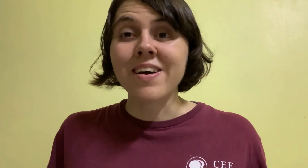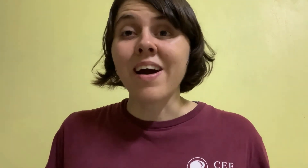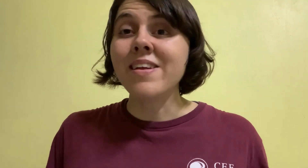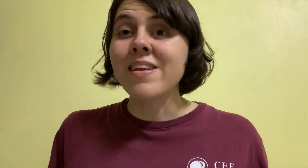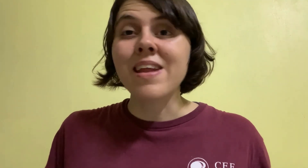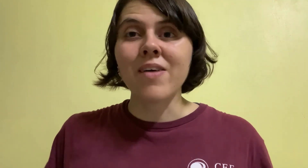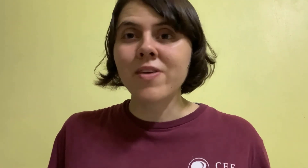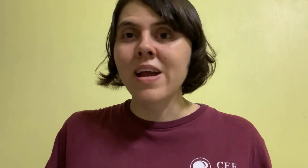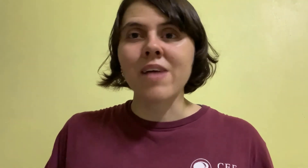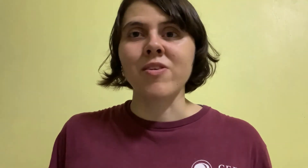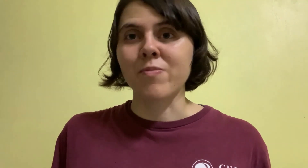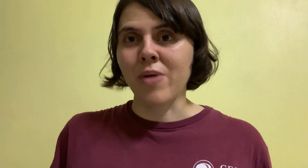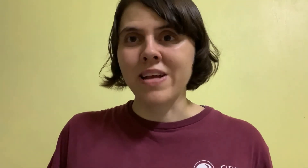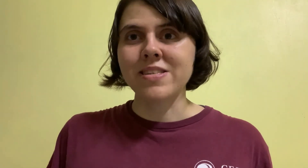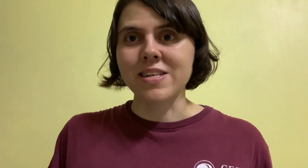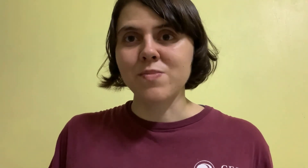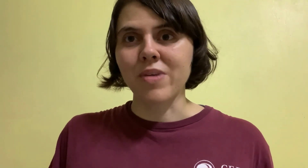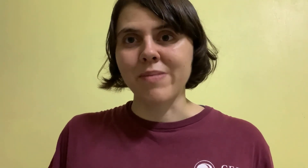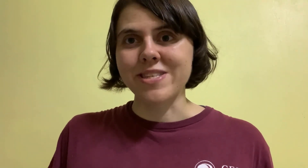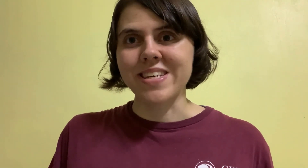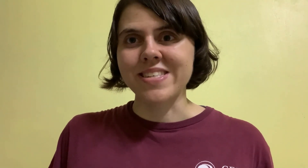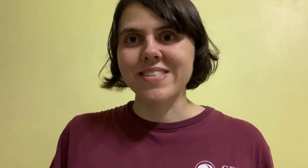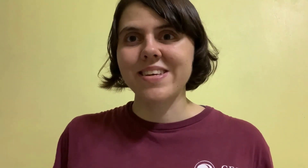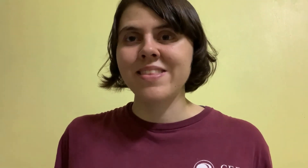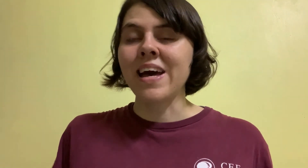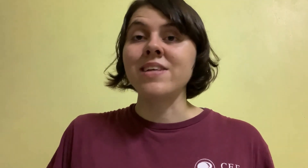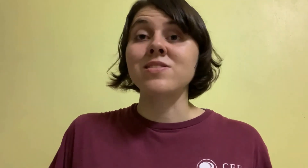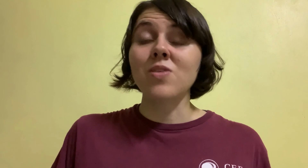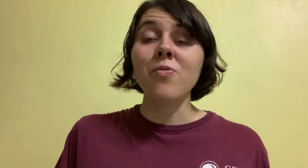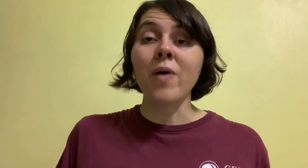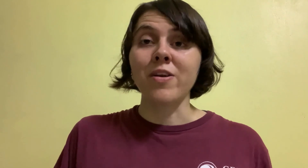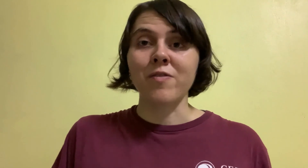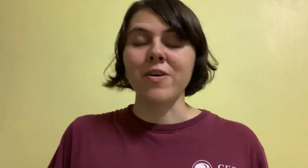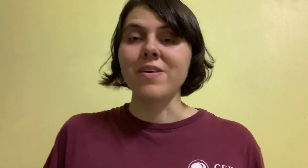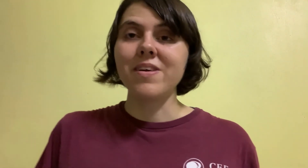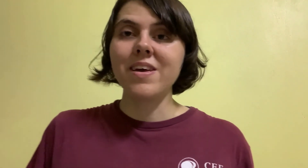God never ever breaks his promises. That is so wonderful.